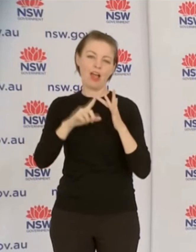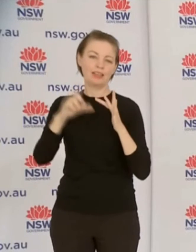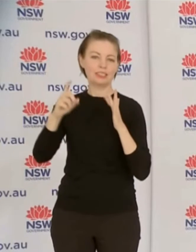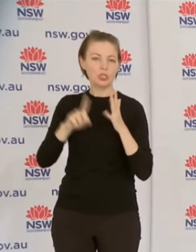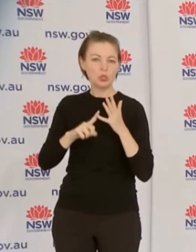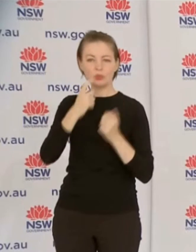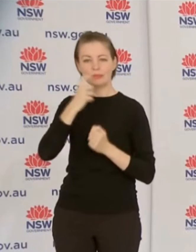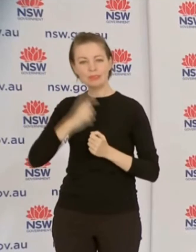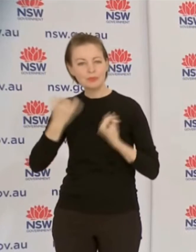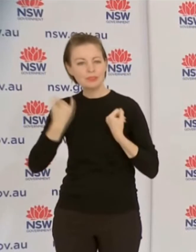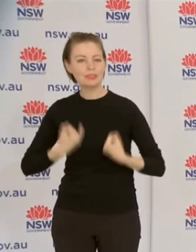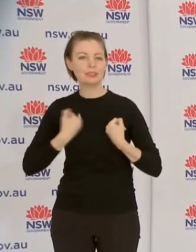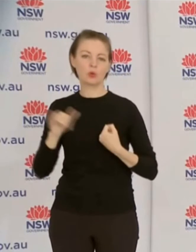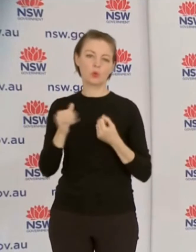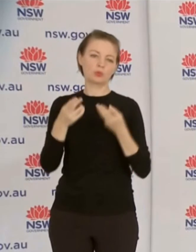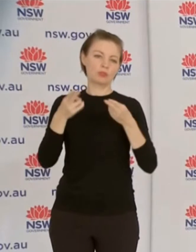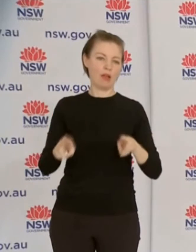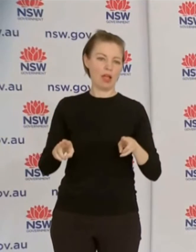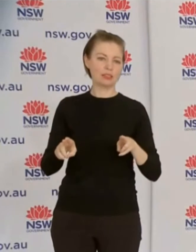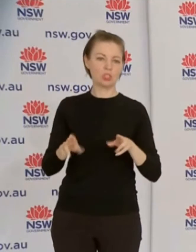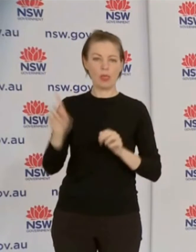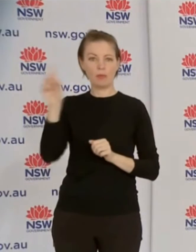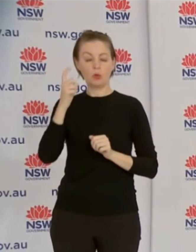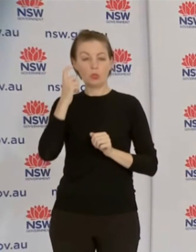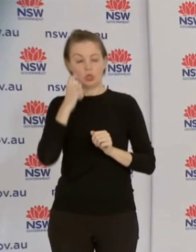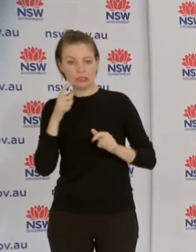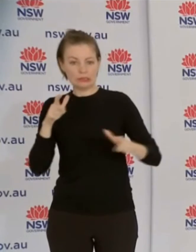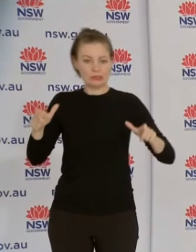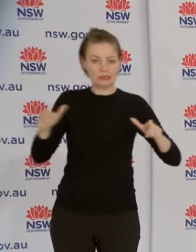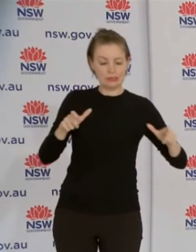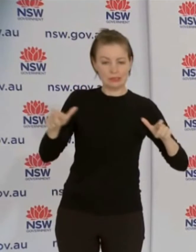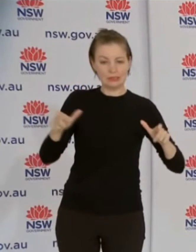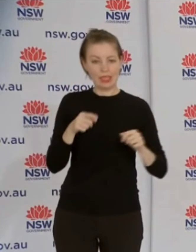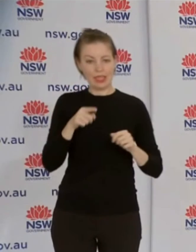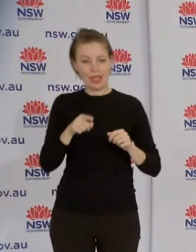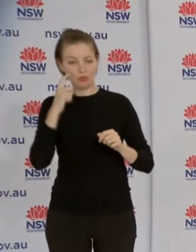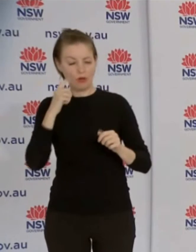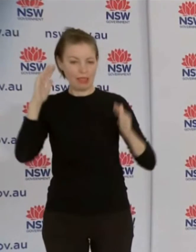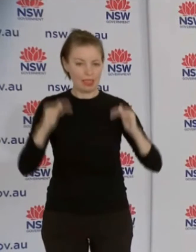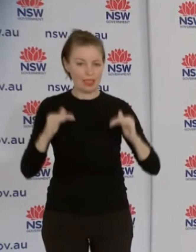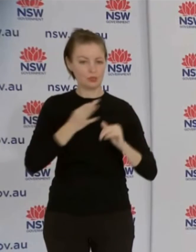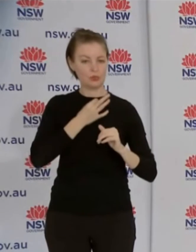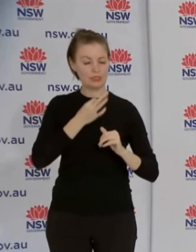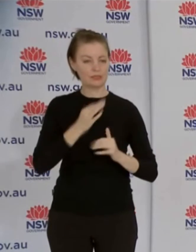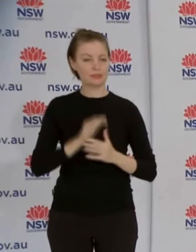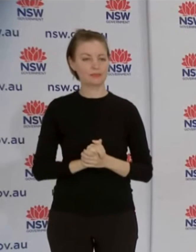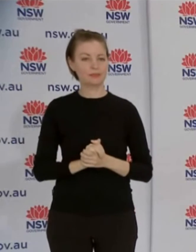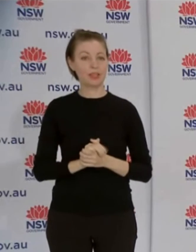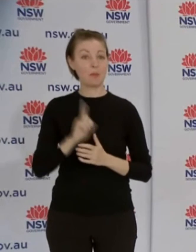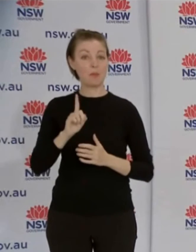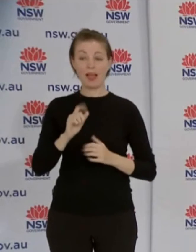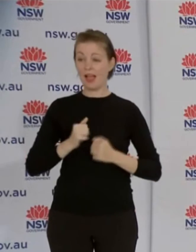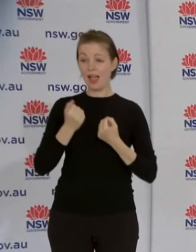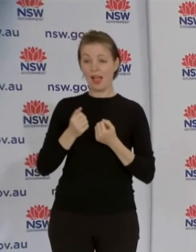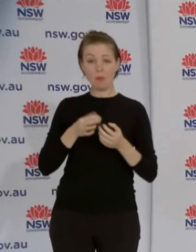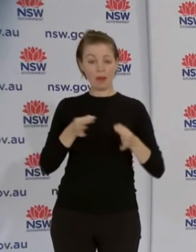obviously continuing to address those issues. But as Dr. Chan and Minister Hazzard have said on a number of occasions, our pandemic plans have been in place